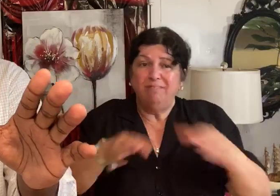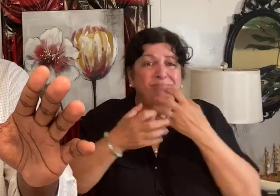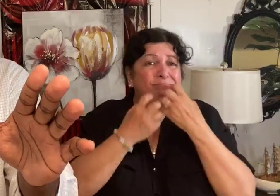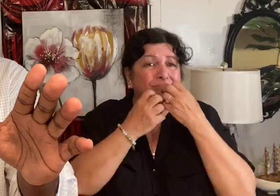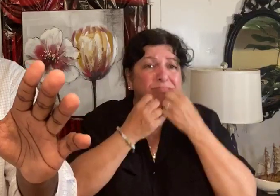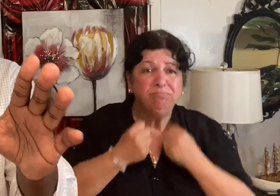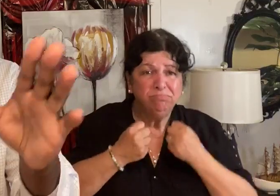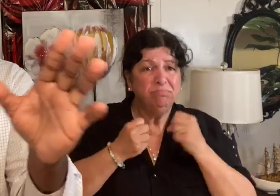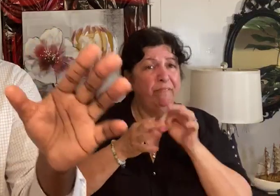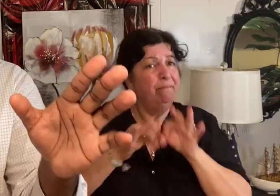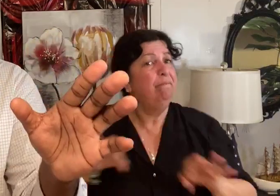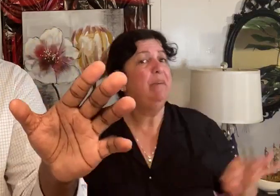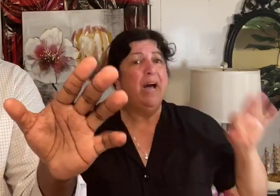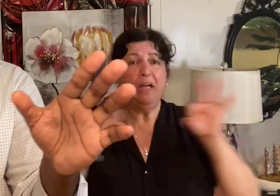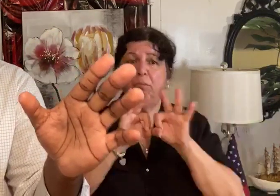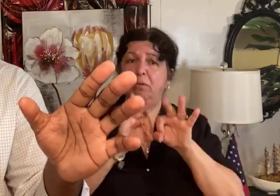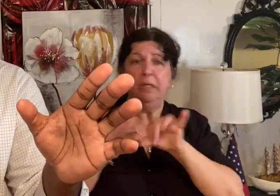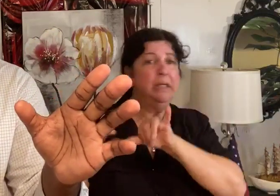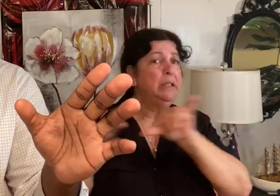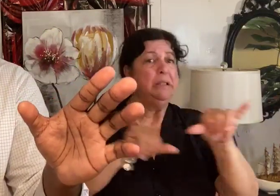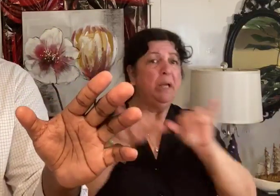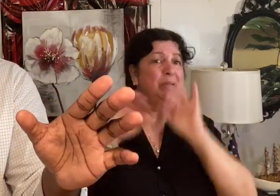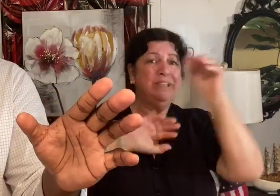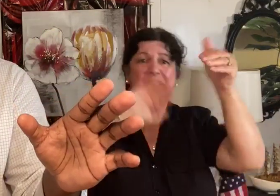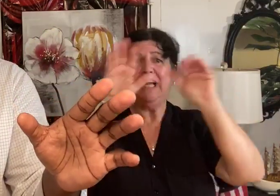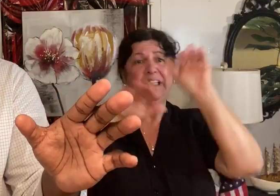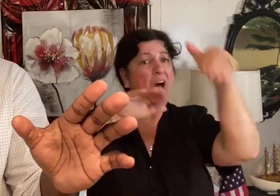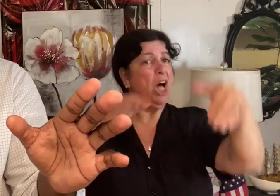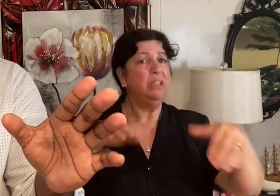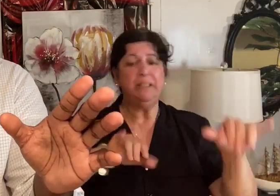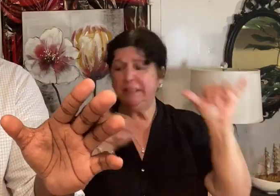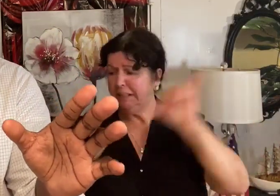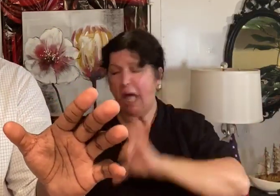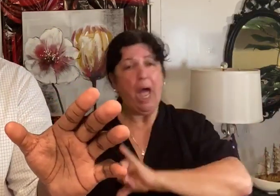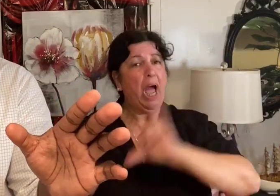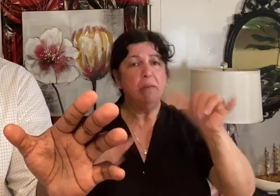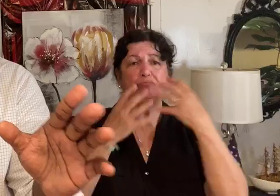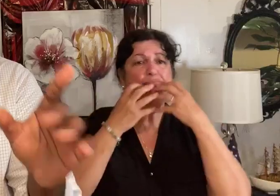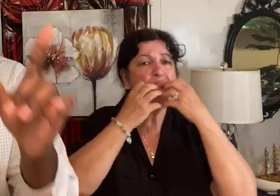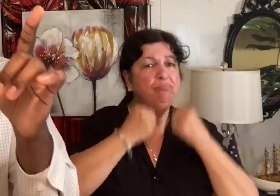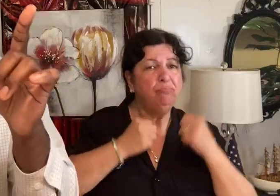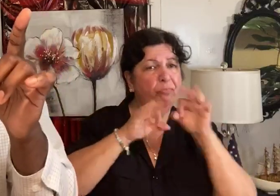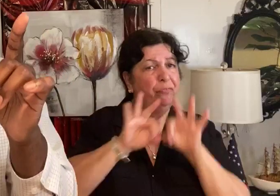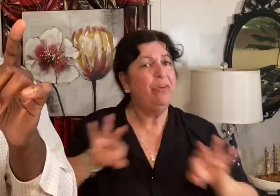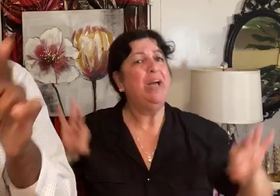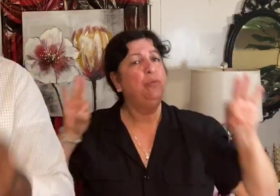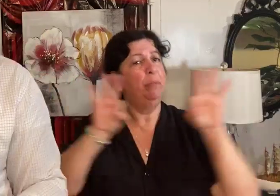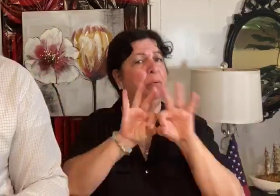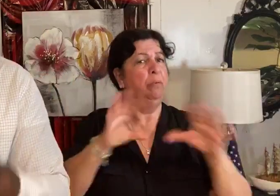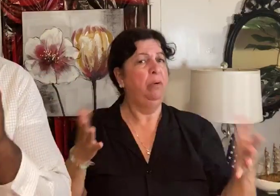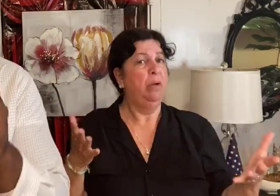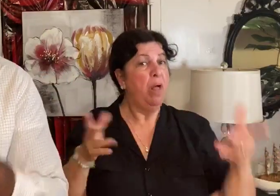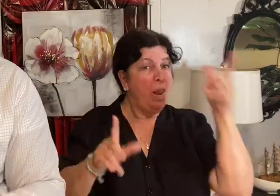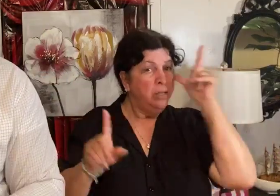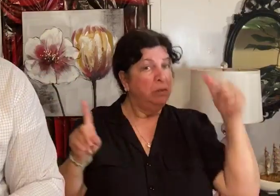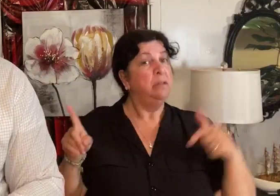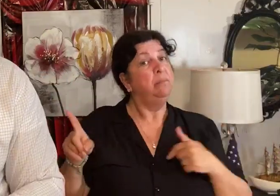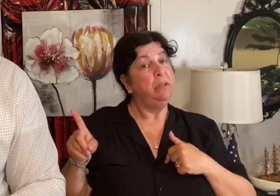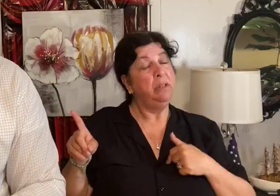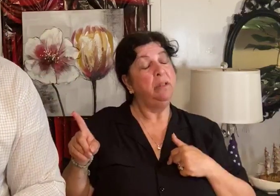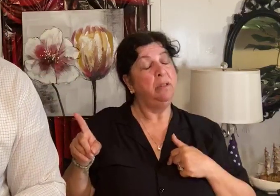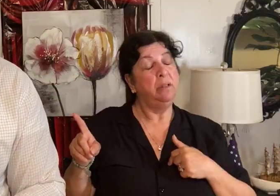a soul that has grown and has a job that can give. Just as valuable. Listen to me.